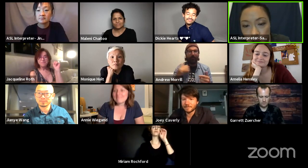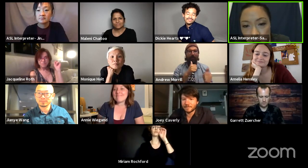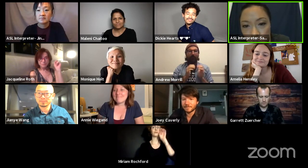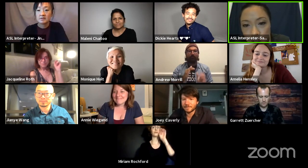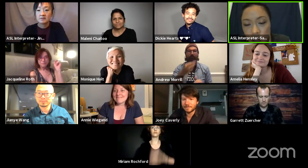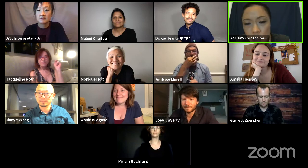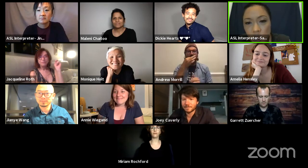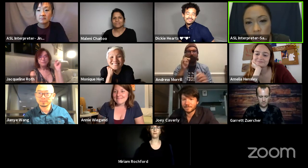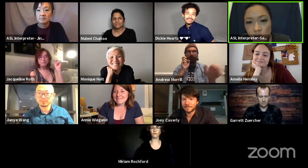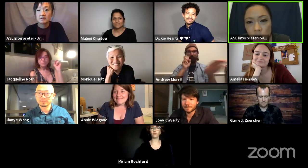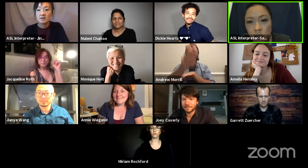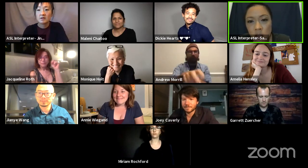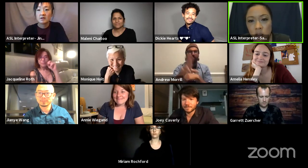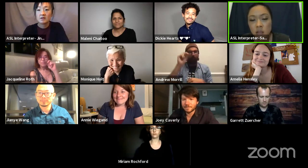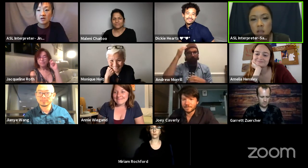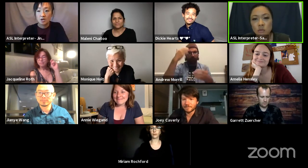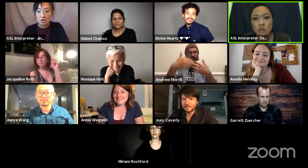There was the